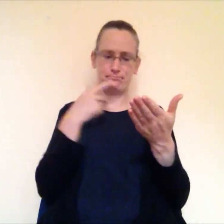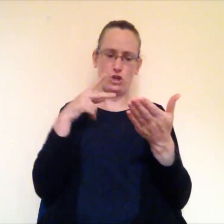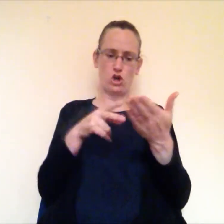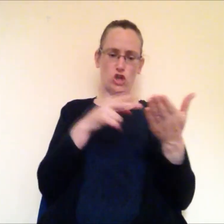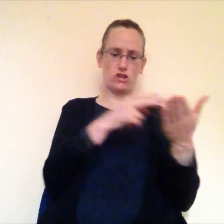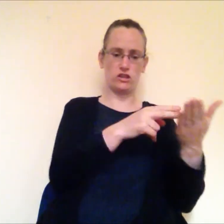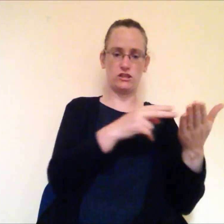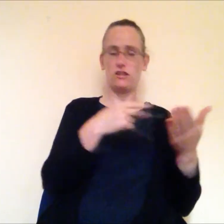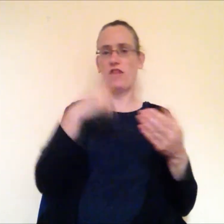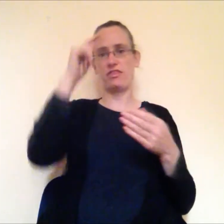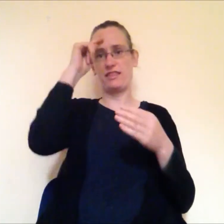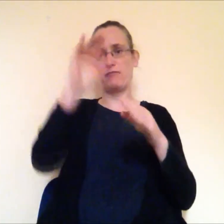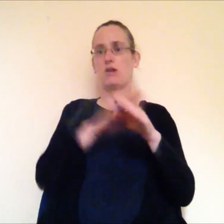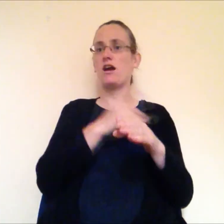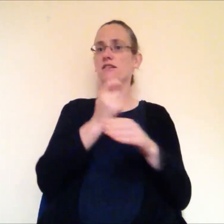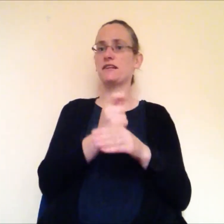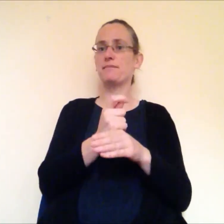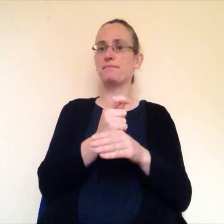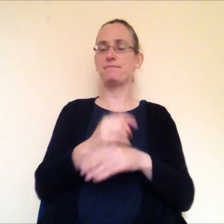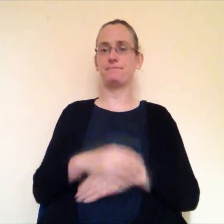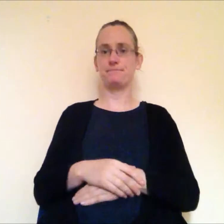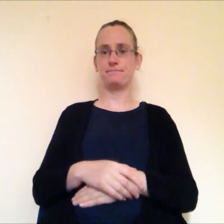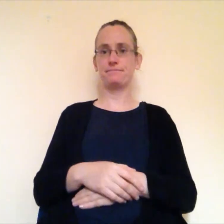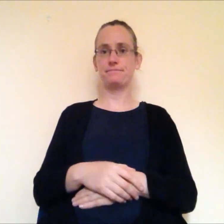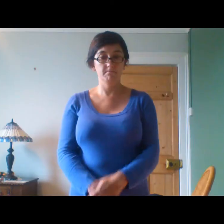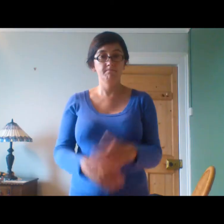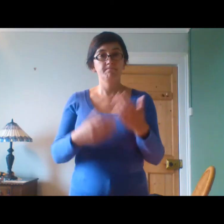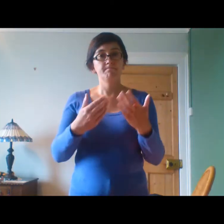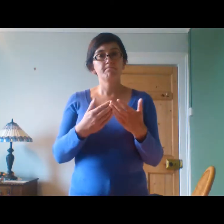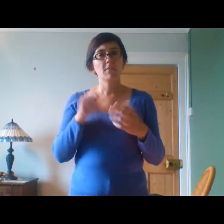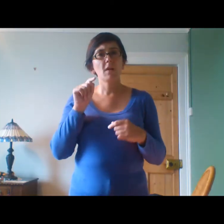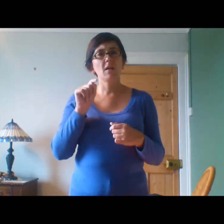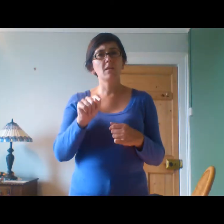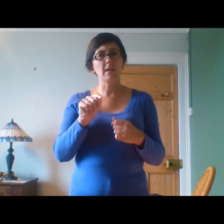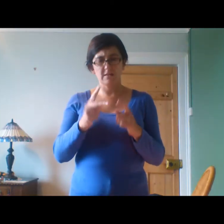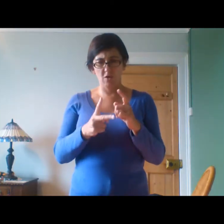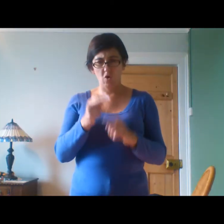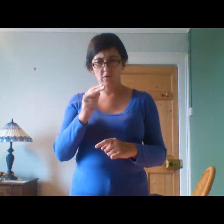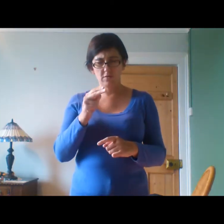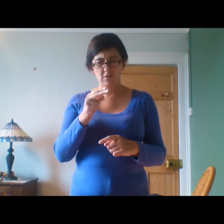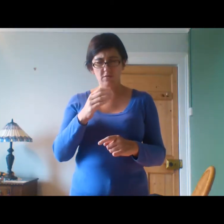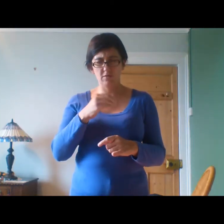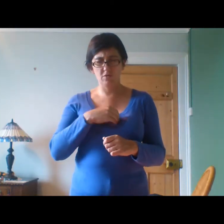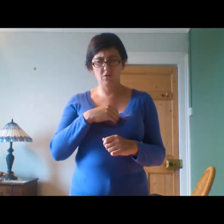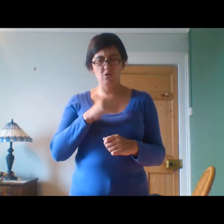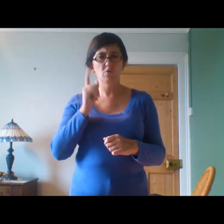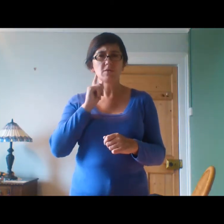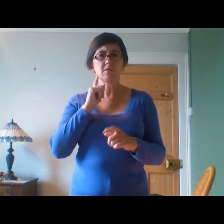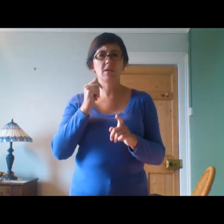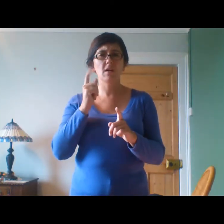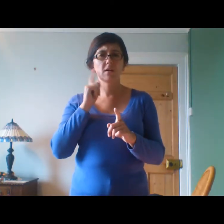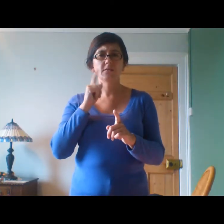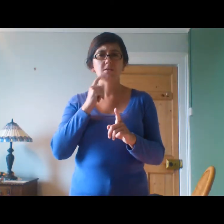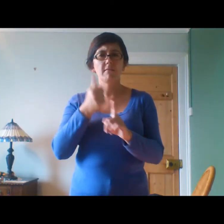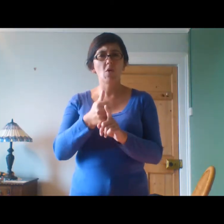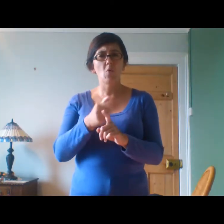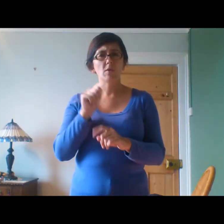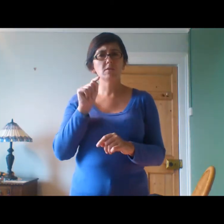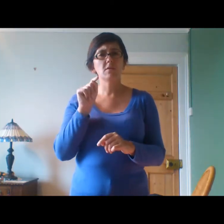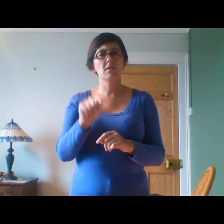this cut to the Deaf Forward, I mean that. And this cut to the Deaf Forward, I mean that this